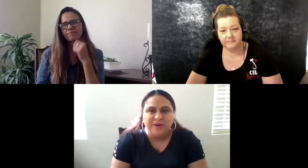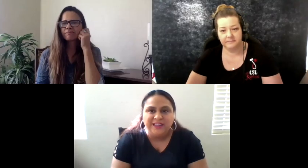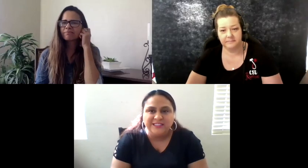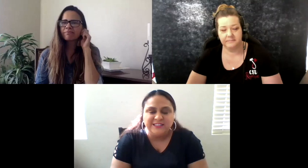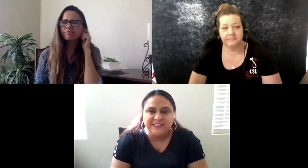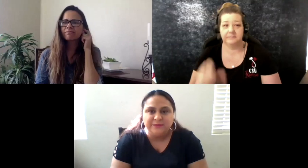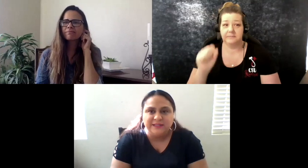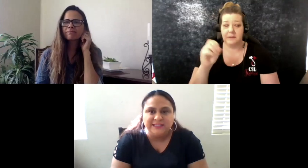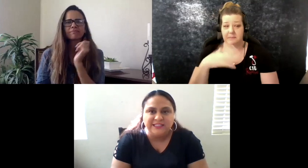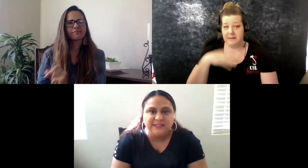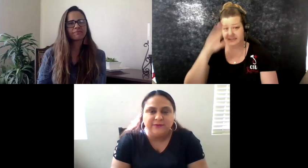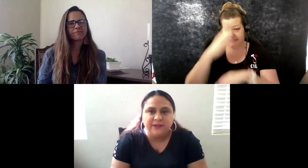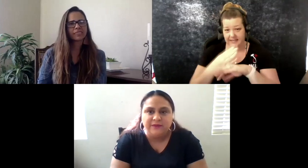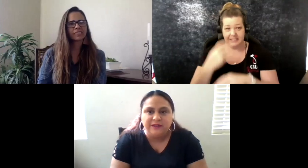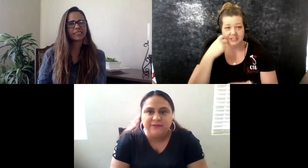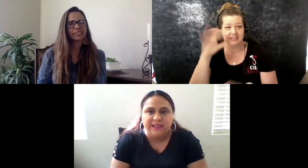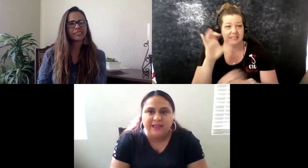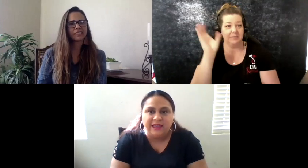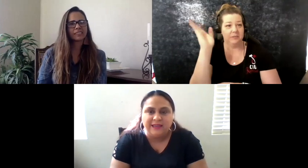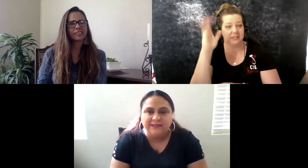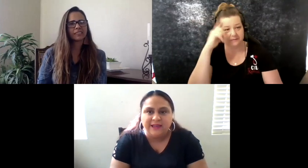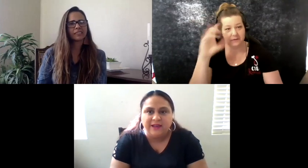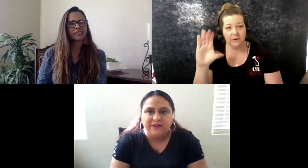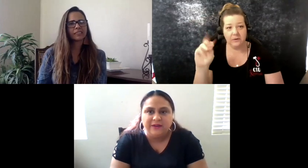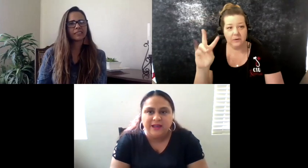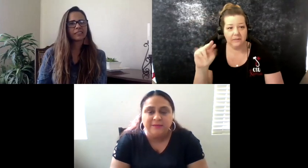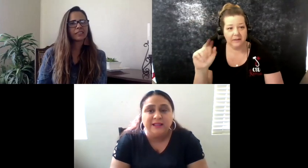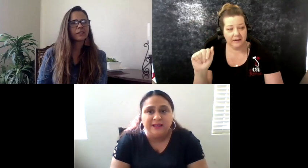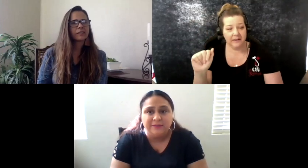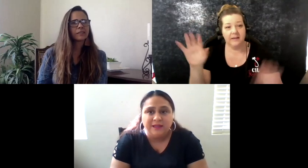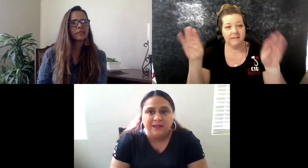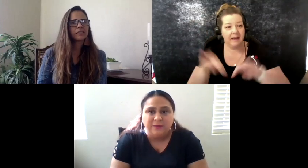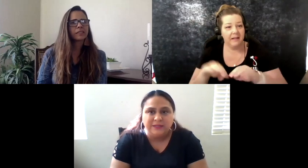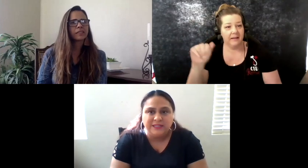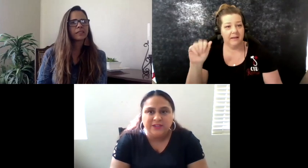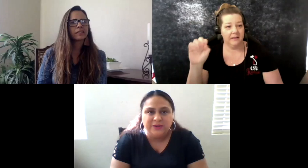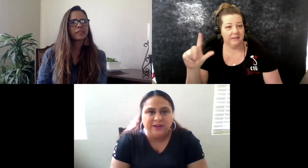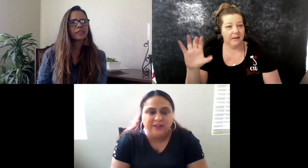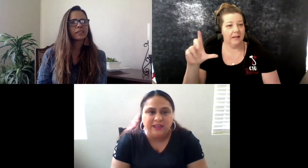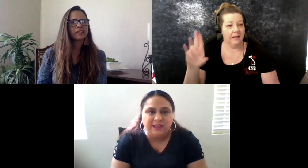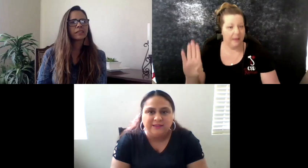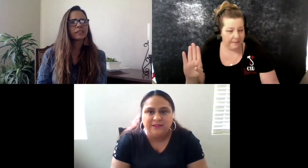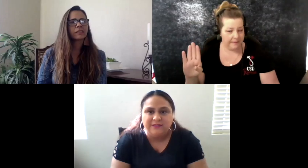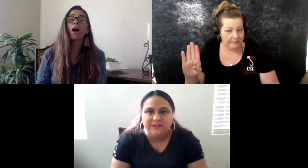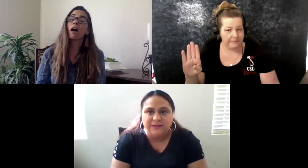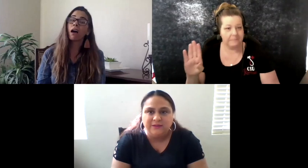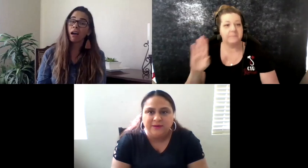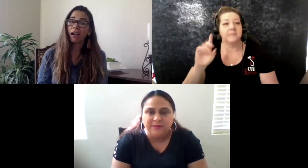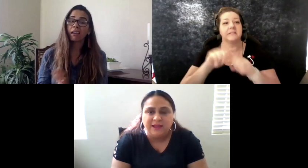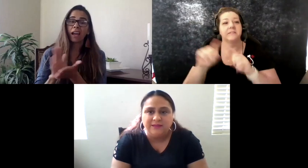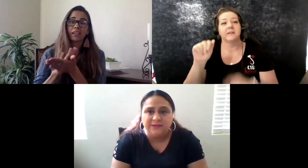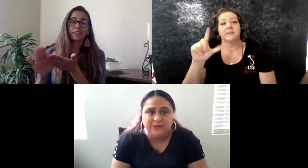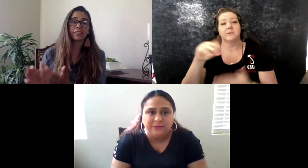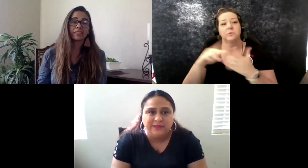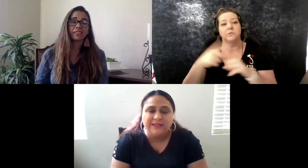So Marky just did a presentation for Covina Valley ASL Club, which included all the ASL students from